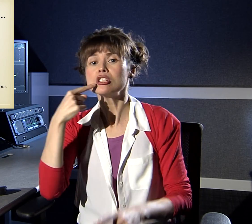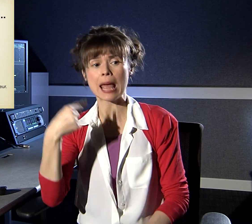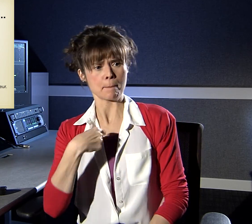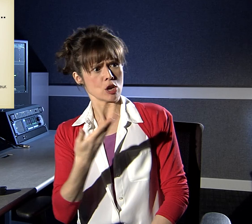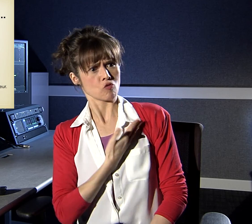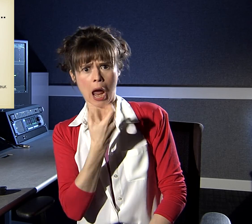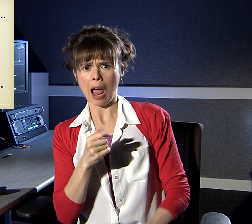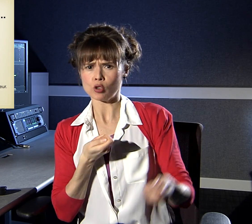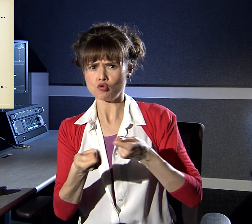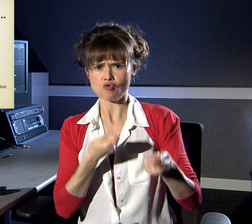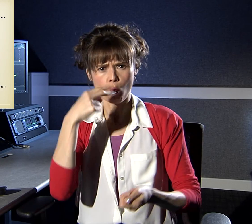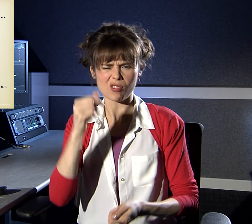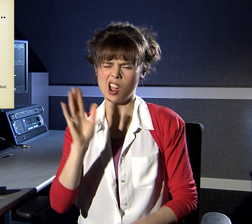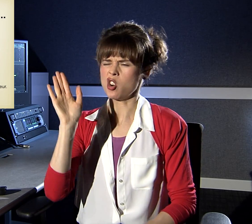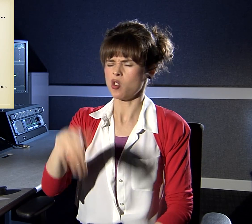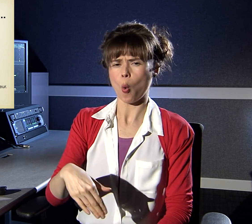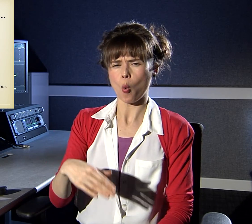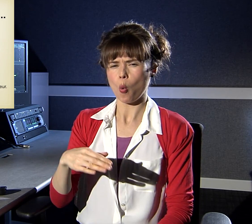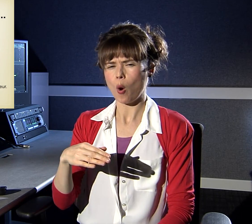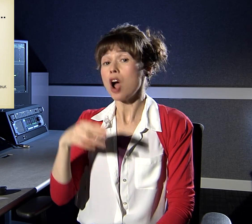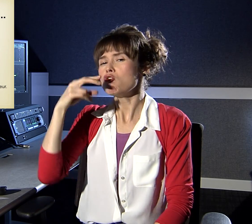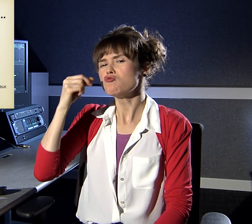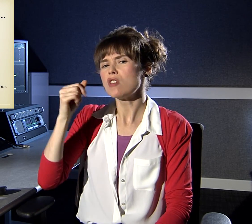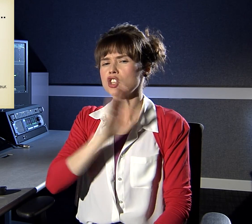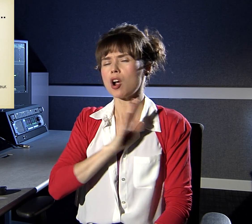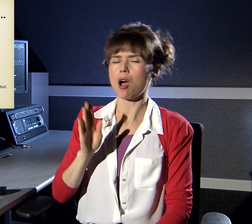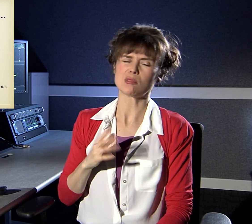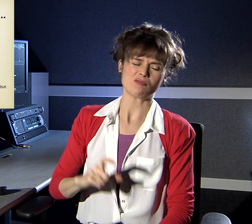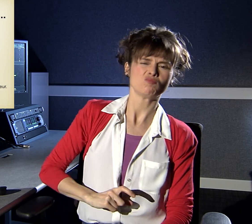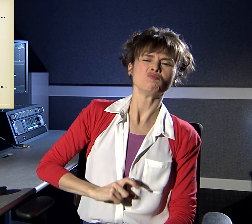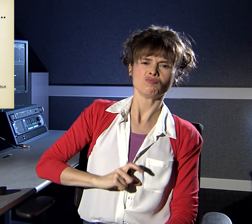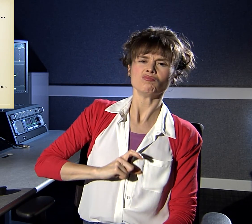scared by Henry's claim to rule France.